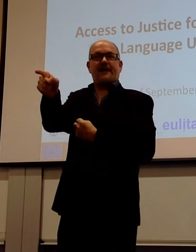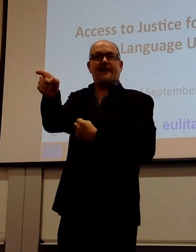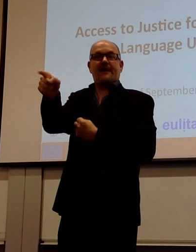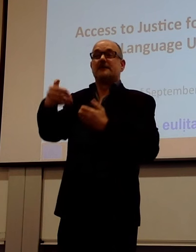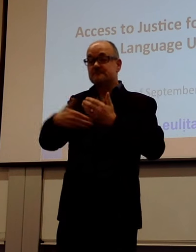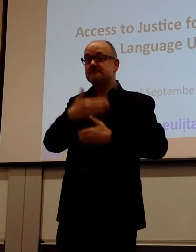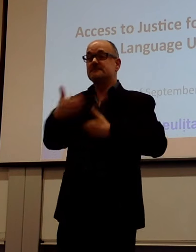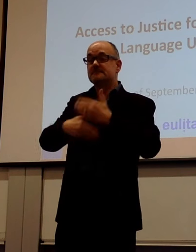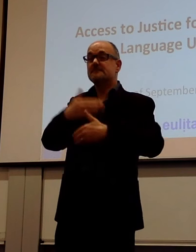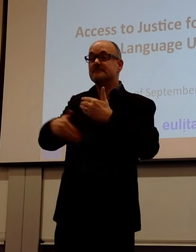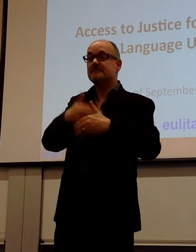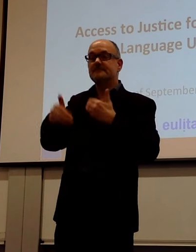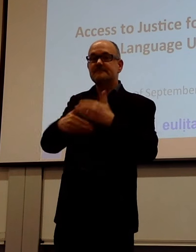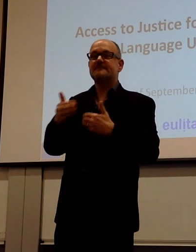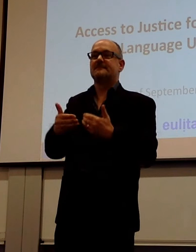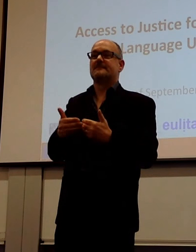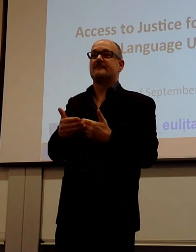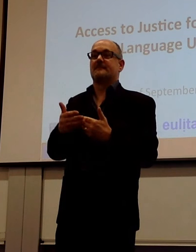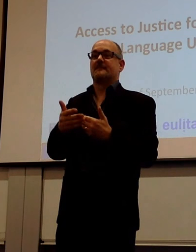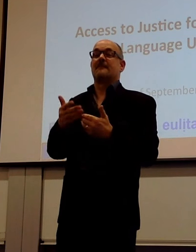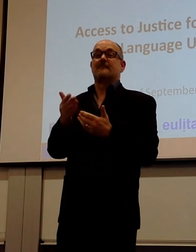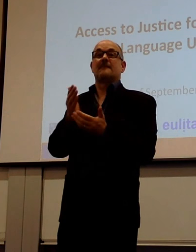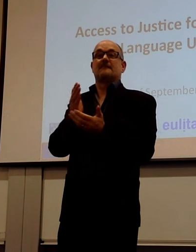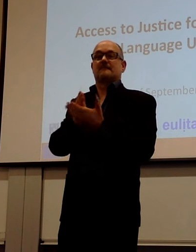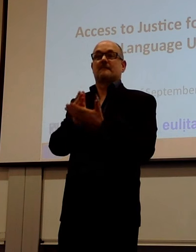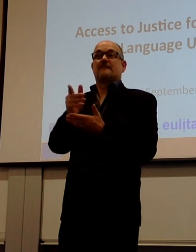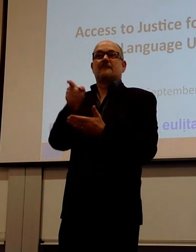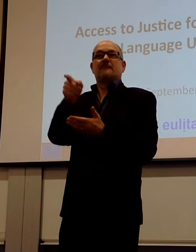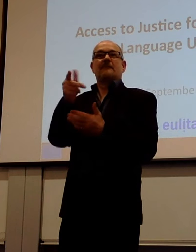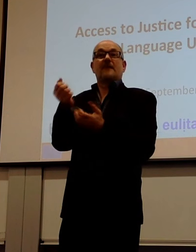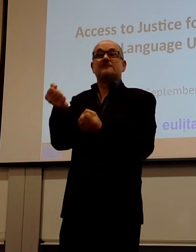working in a trial. Simon was working in court proceedings.